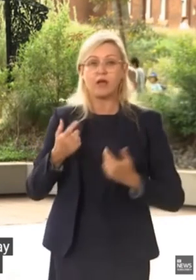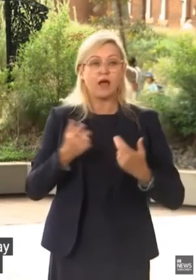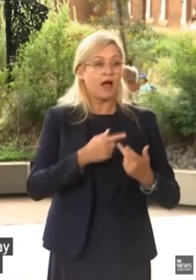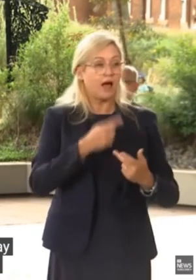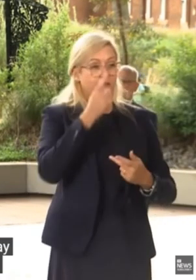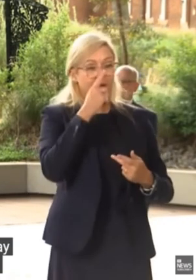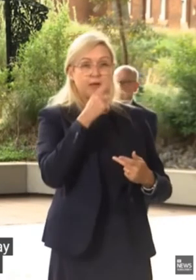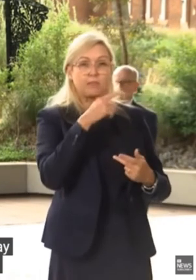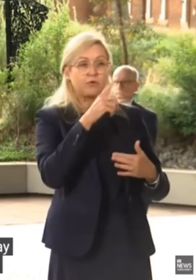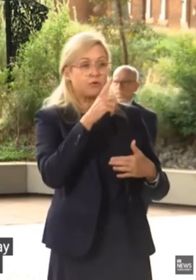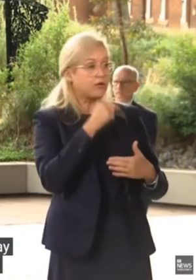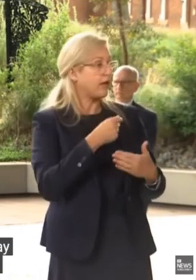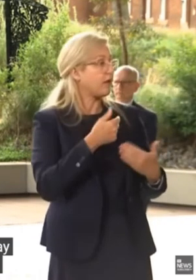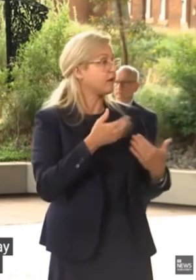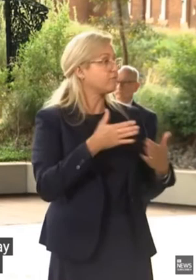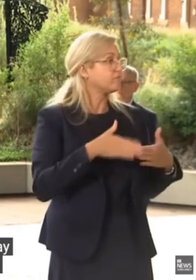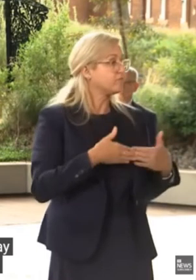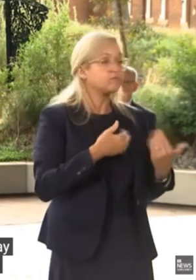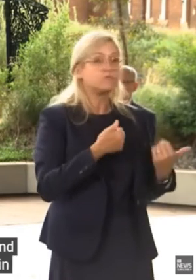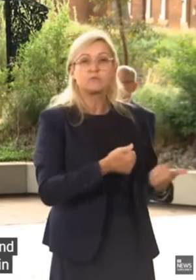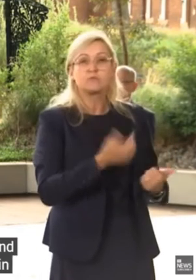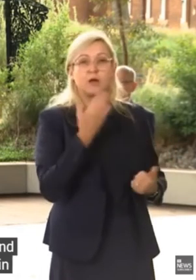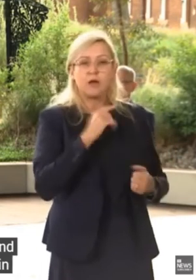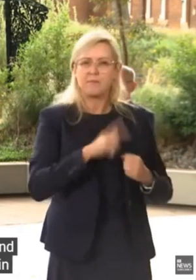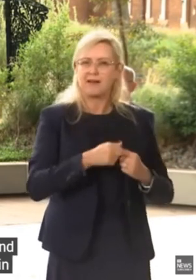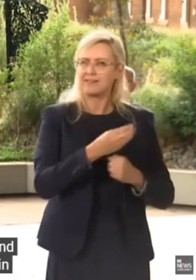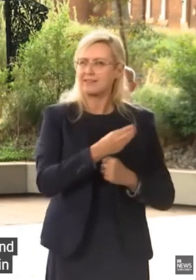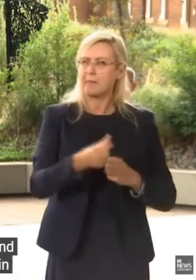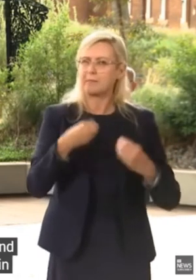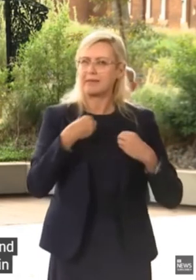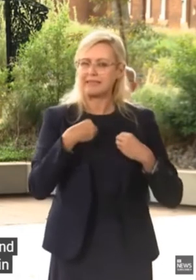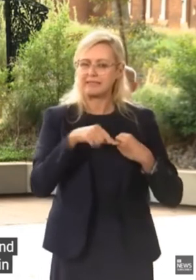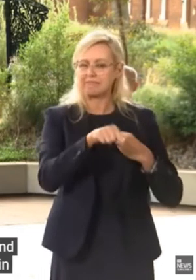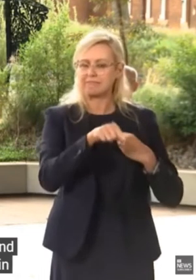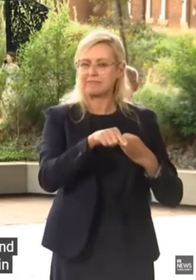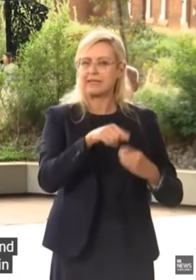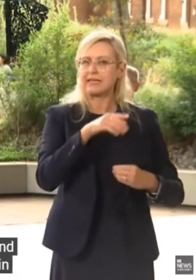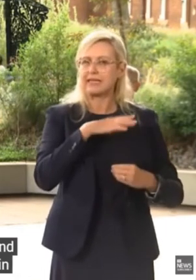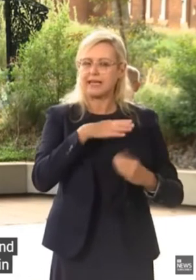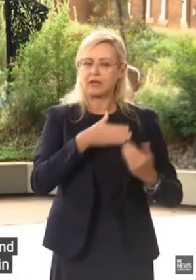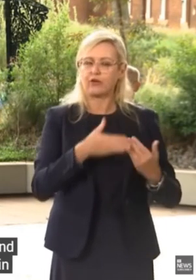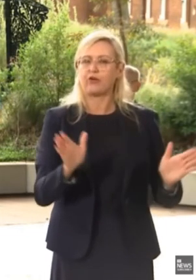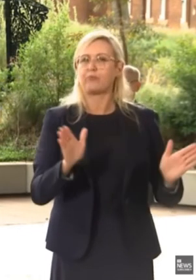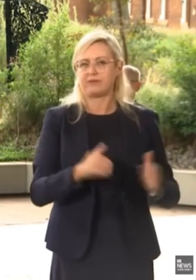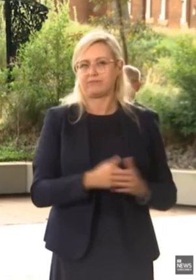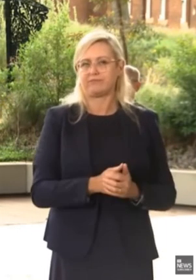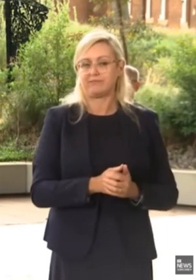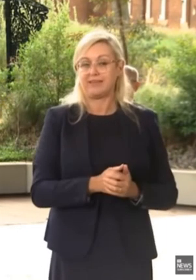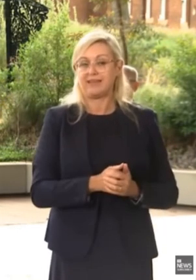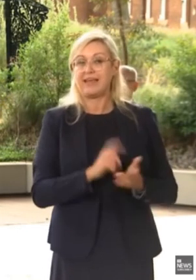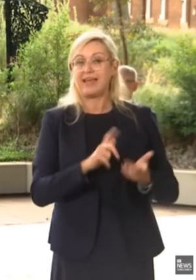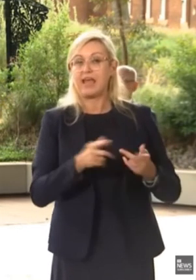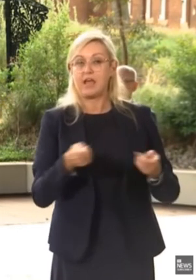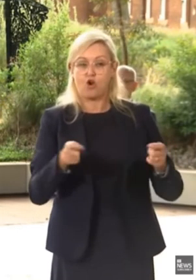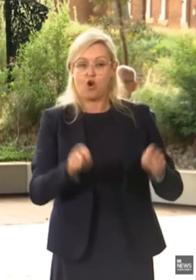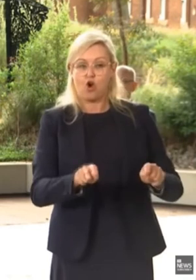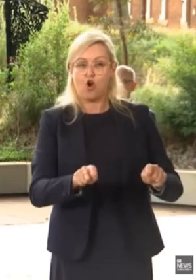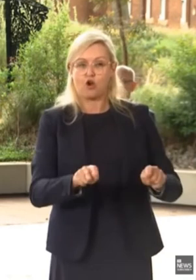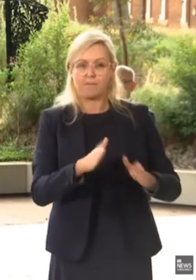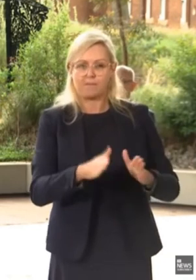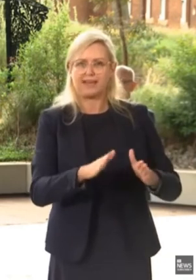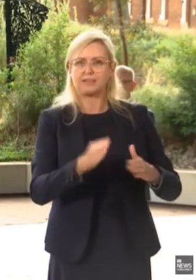state, and shutting businesses down and closing businesses results in people losing their jobs and not being able to